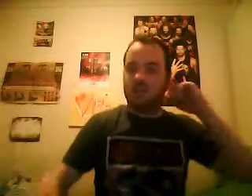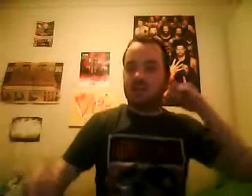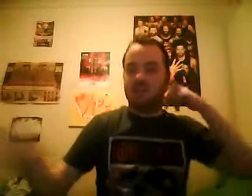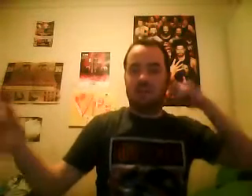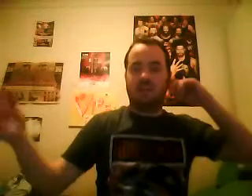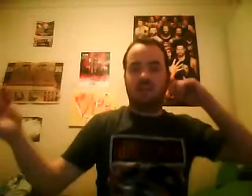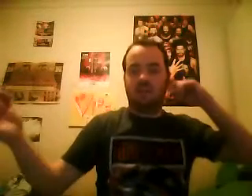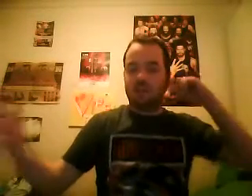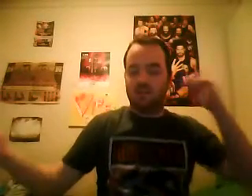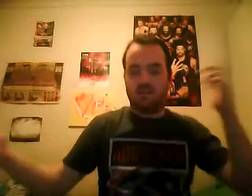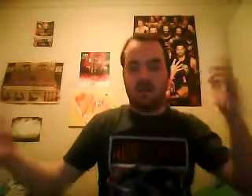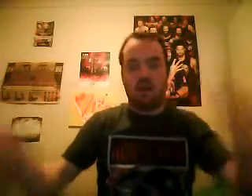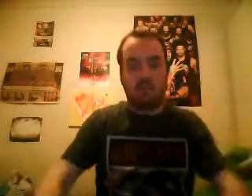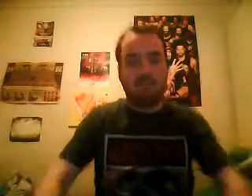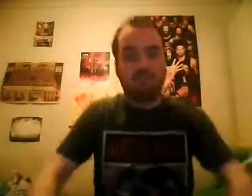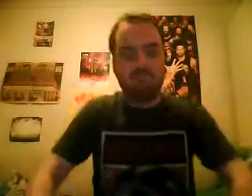I think it's,